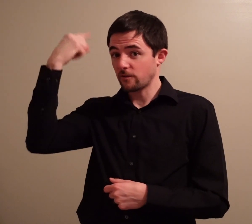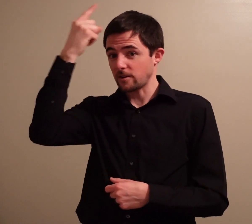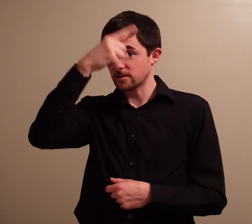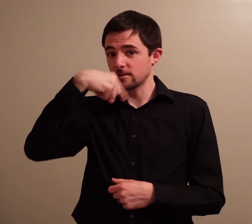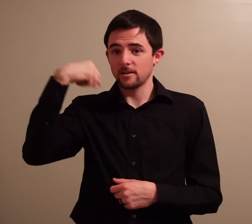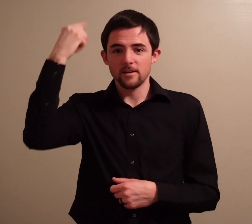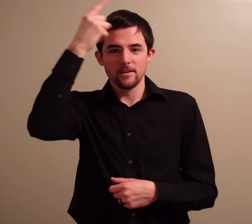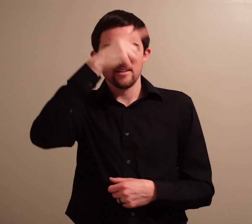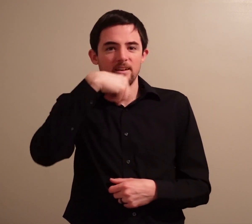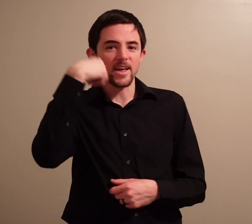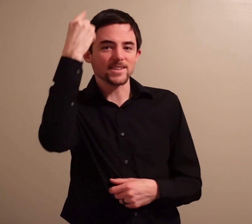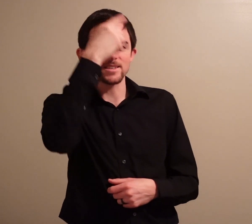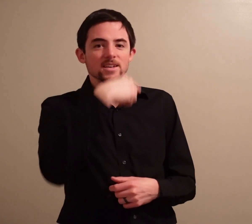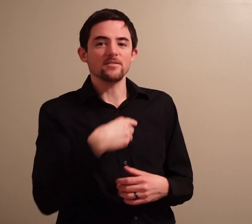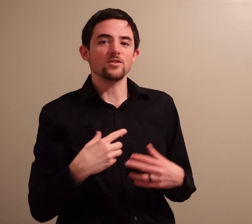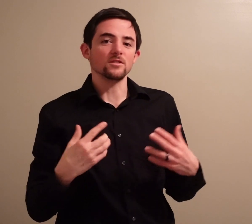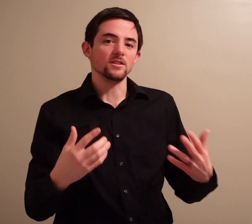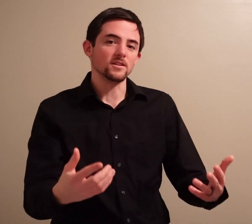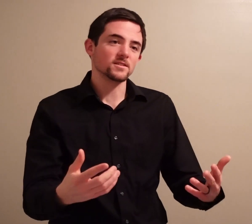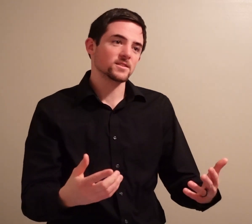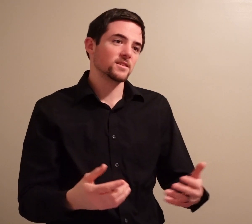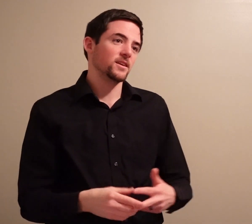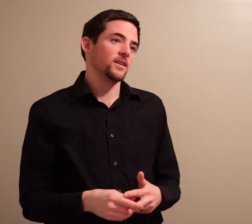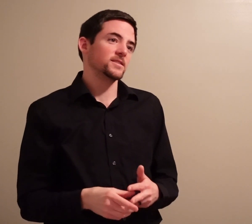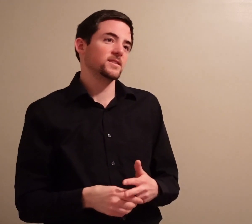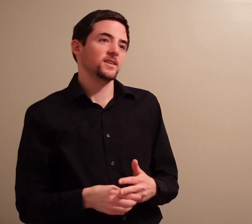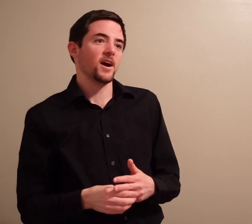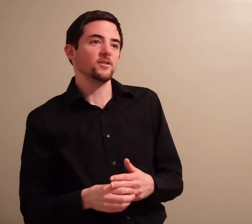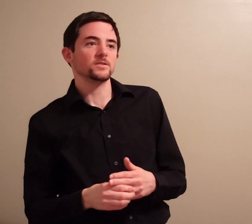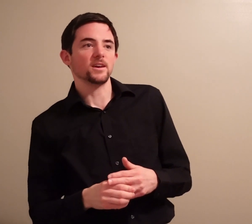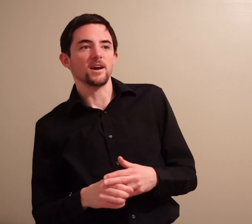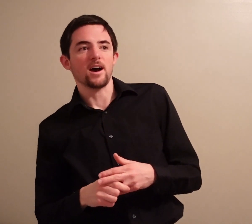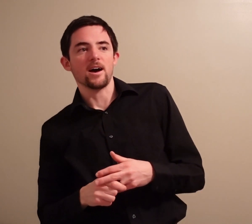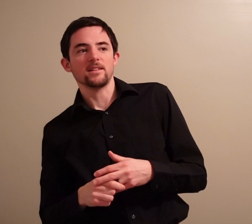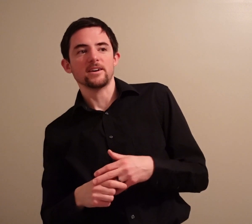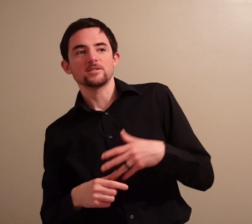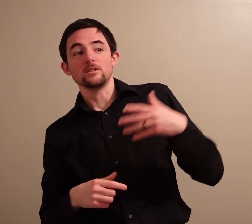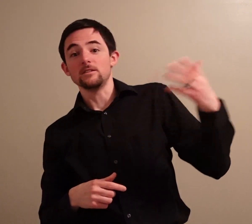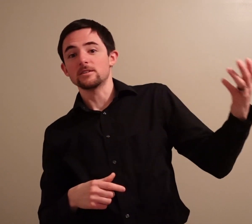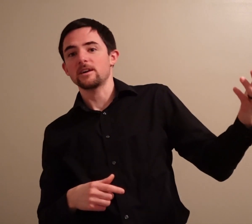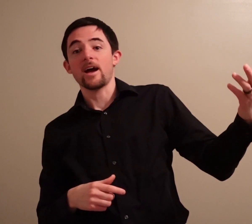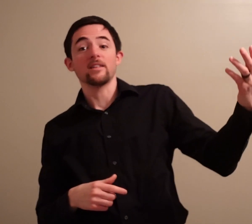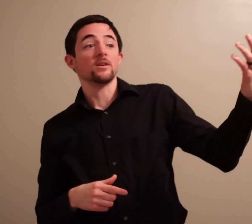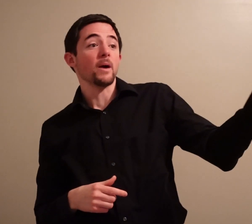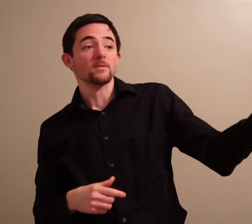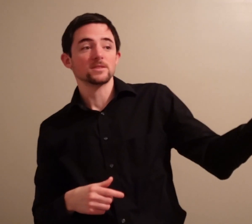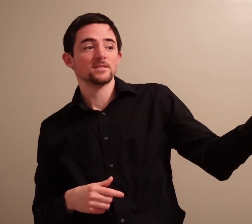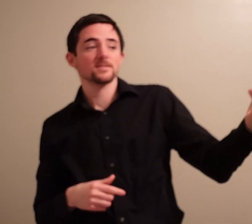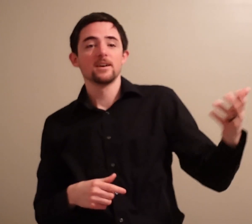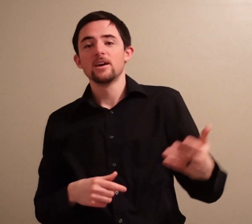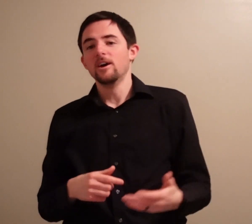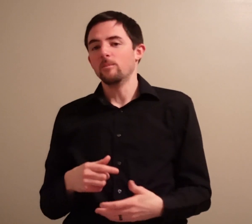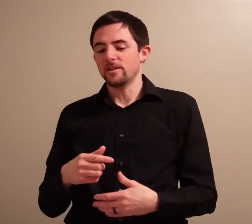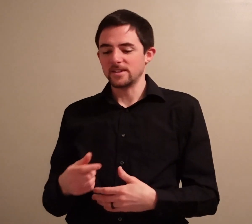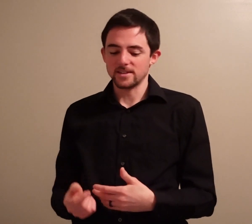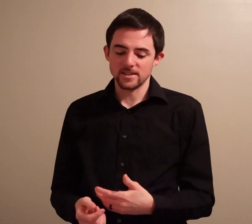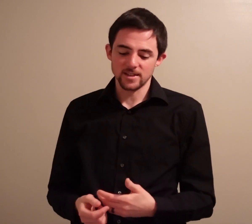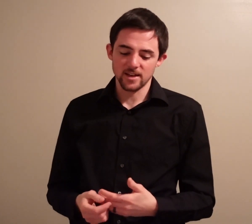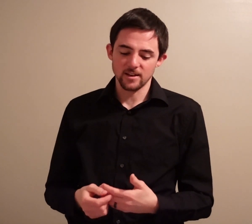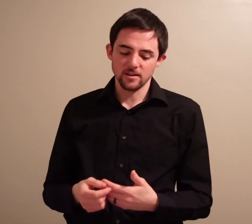face. That's the sign for looks. This isn't how you would say, I like to look at the mountains, but this is to say,